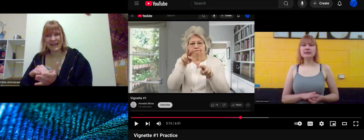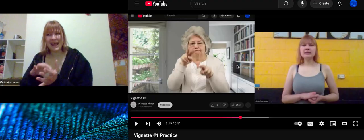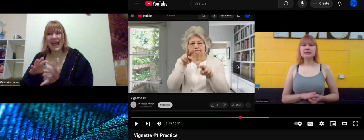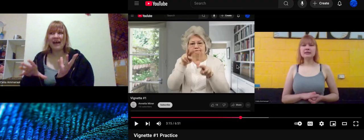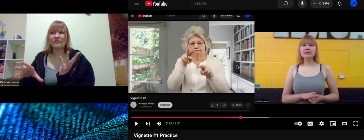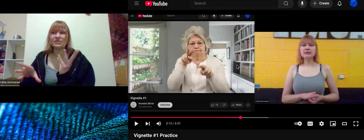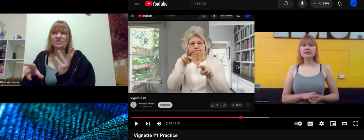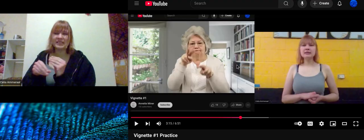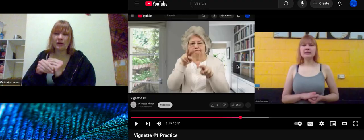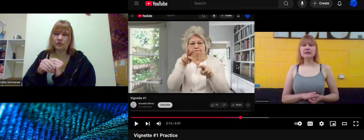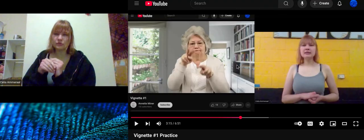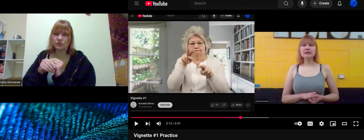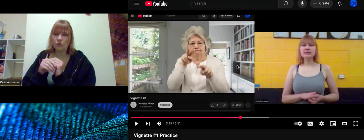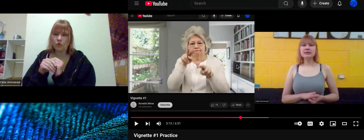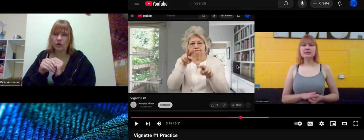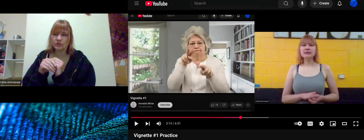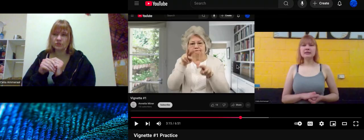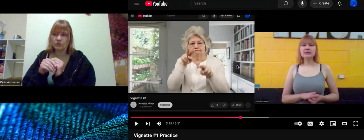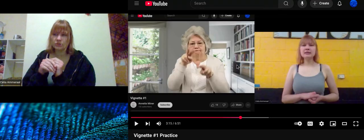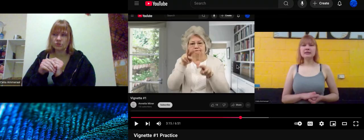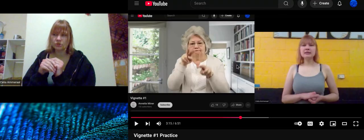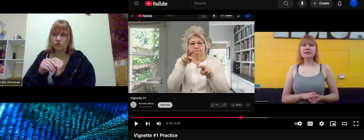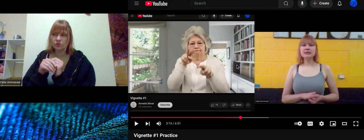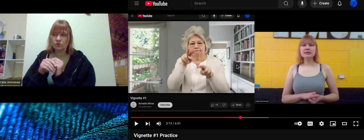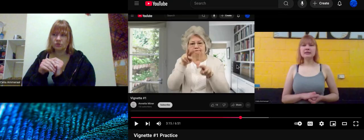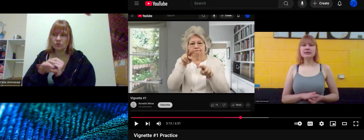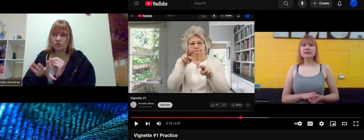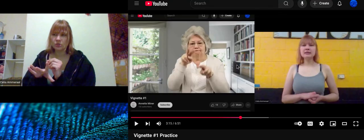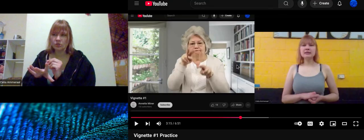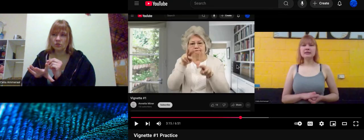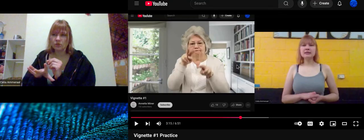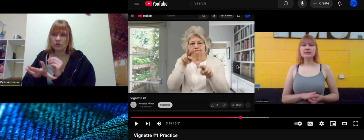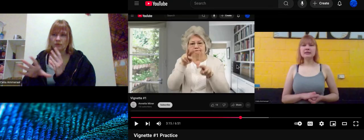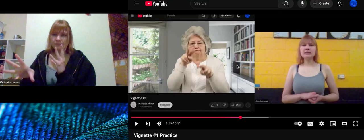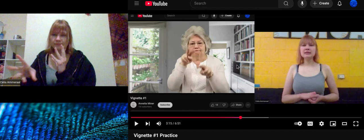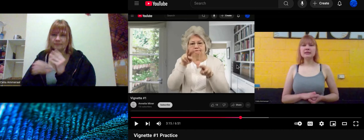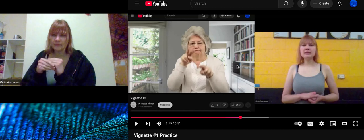And it averages out those scores.